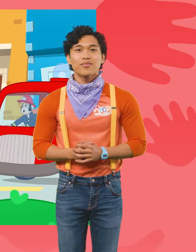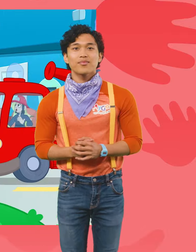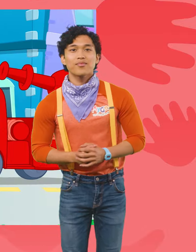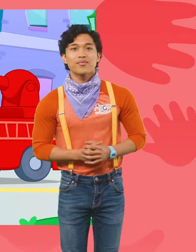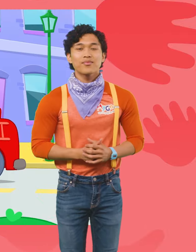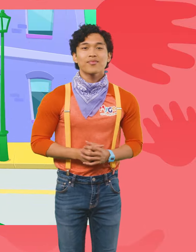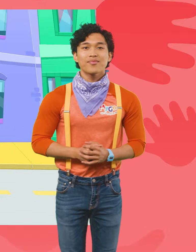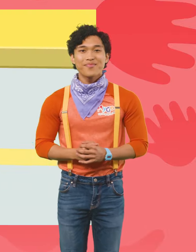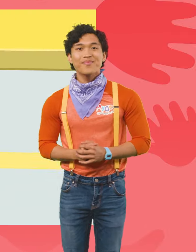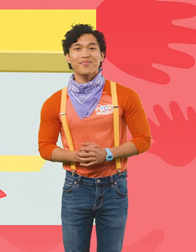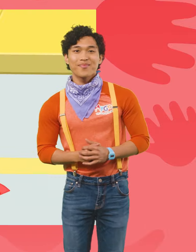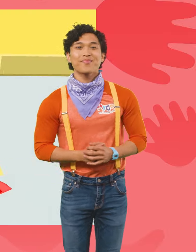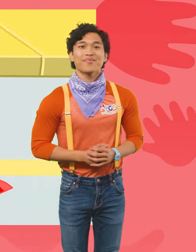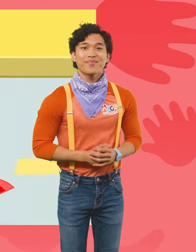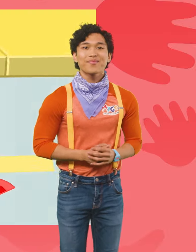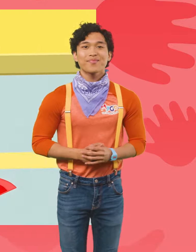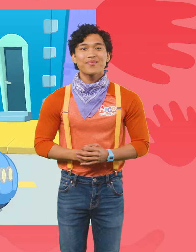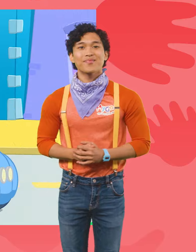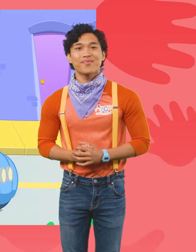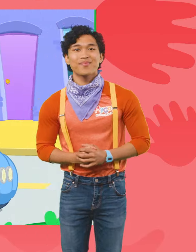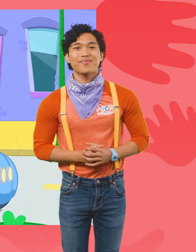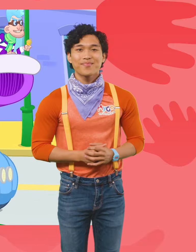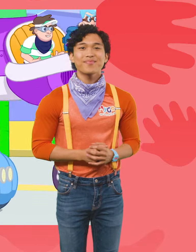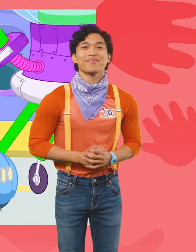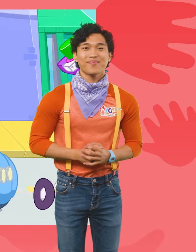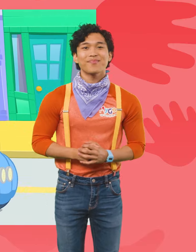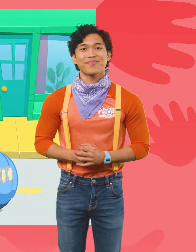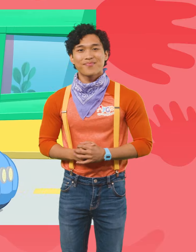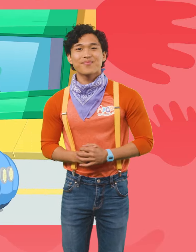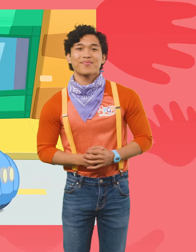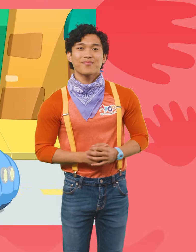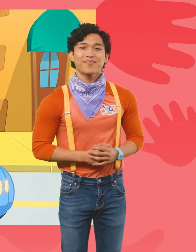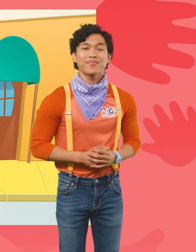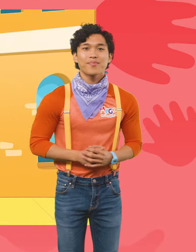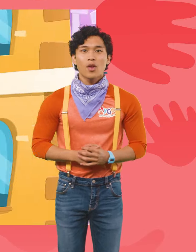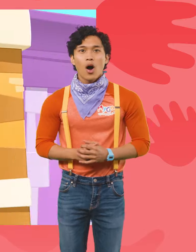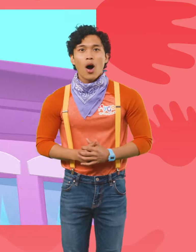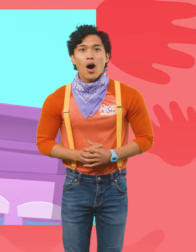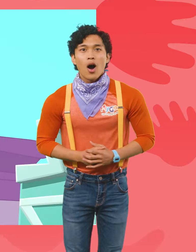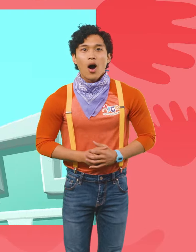Ah!